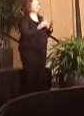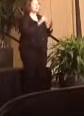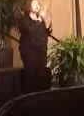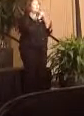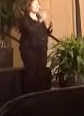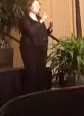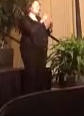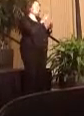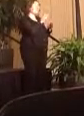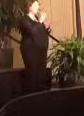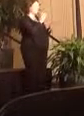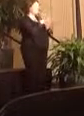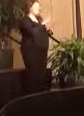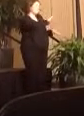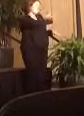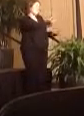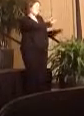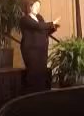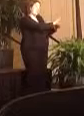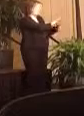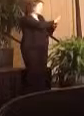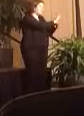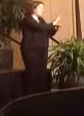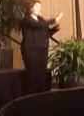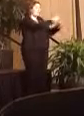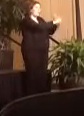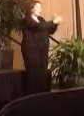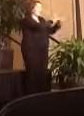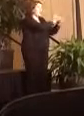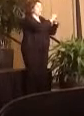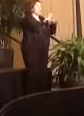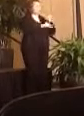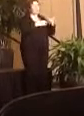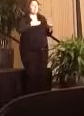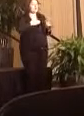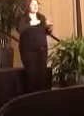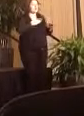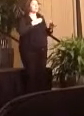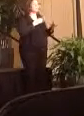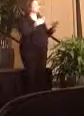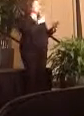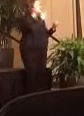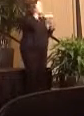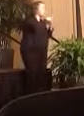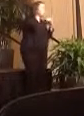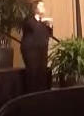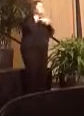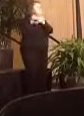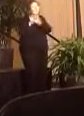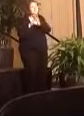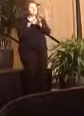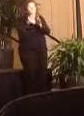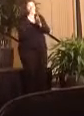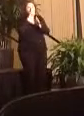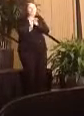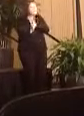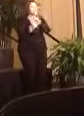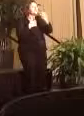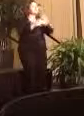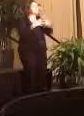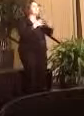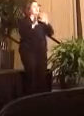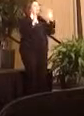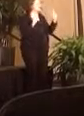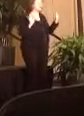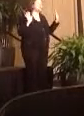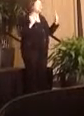more about them than it does about me. And so I just kind of let it wash over me like rain, good or bad. And so, having said that,